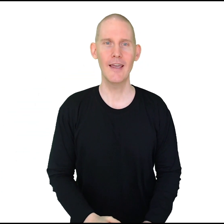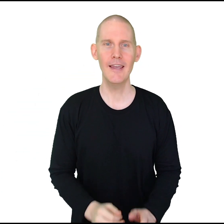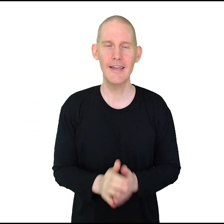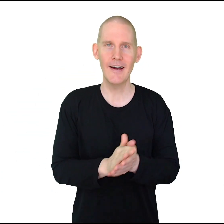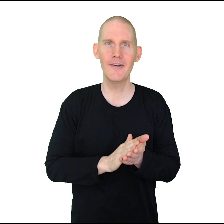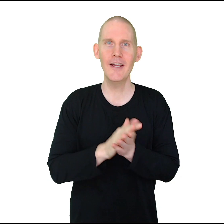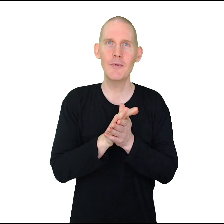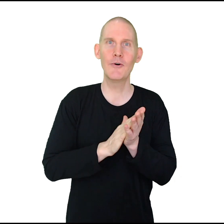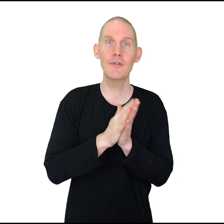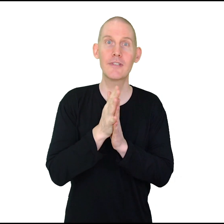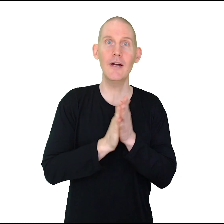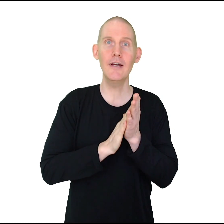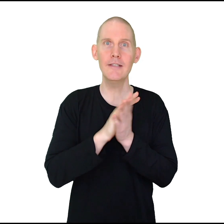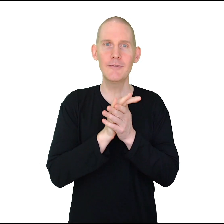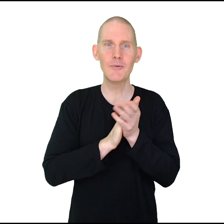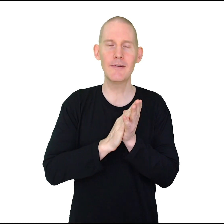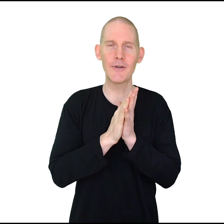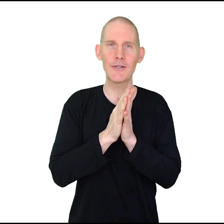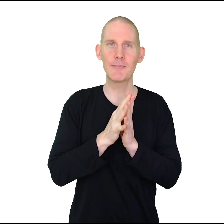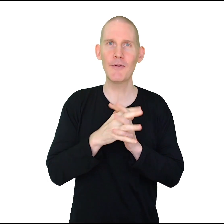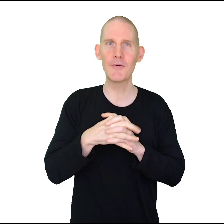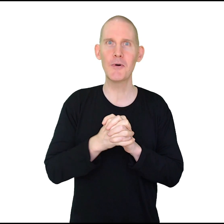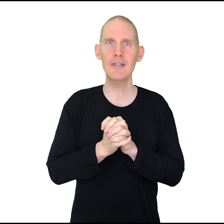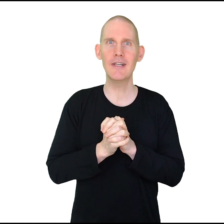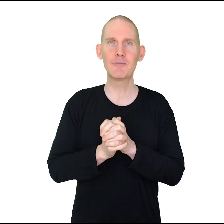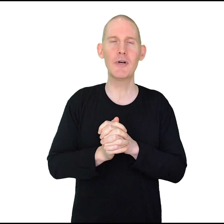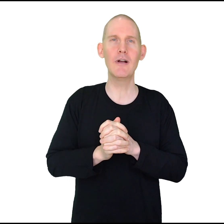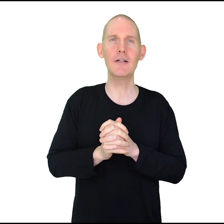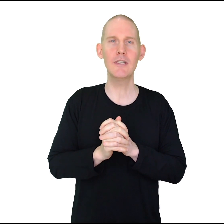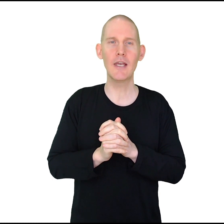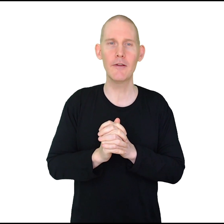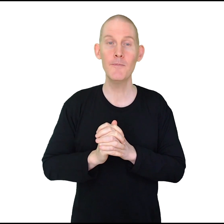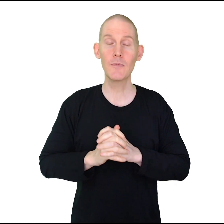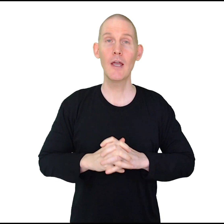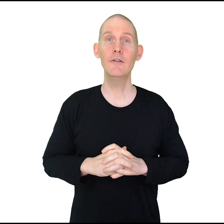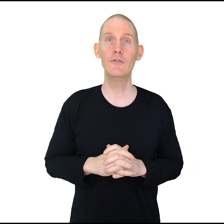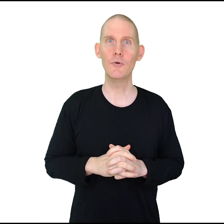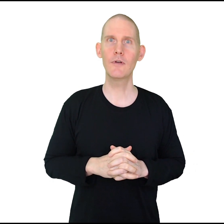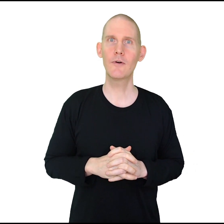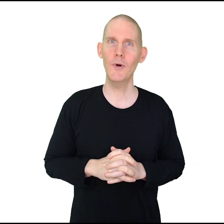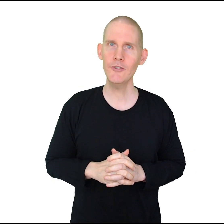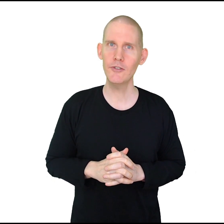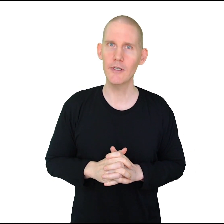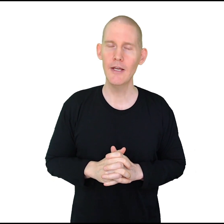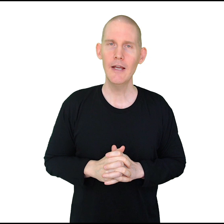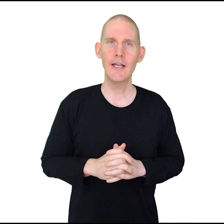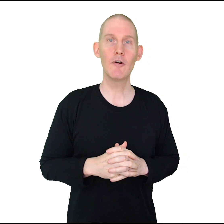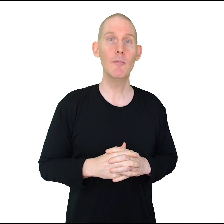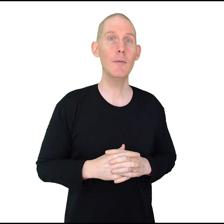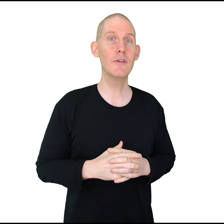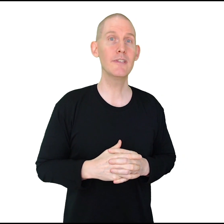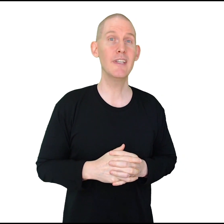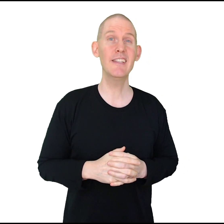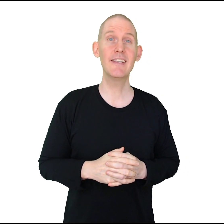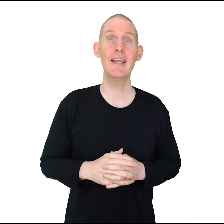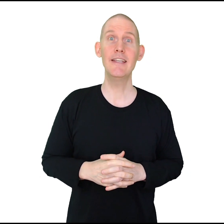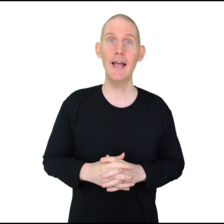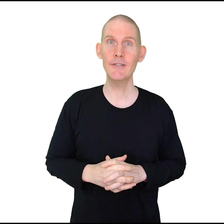Okay, all right, we know the signs. We fingerspell the word. Let's put it all together and do the question. Now remember, this is a